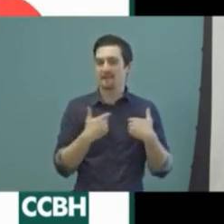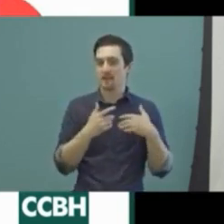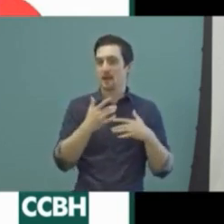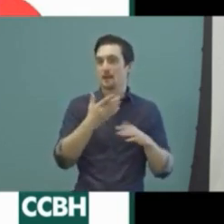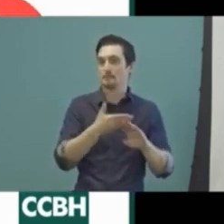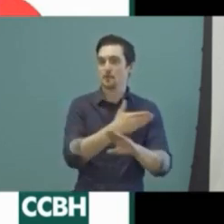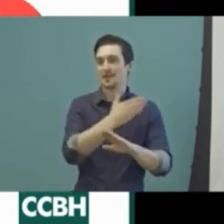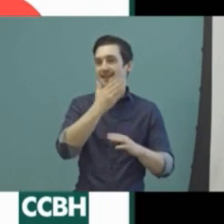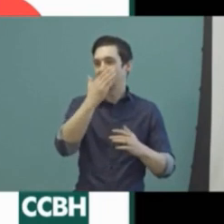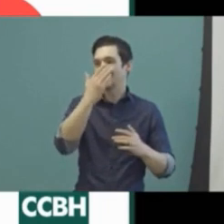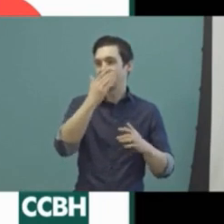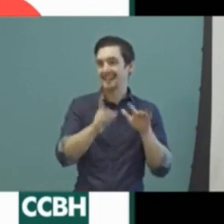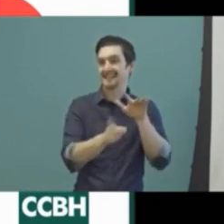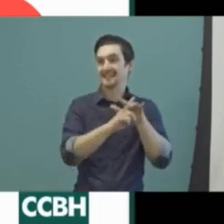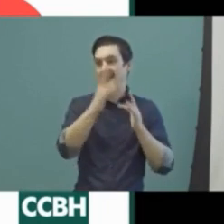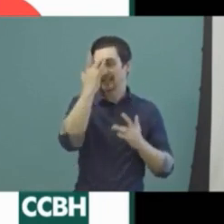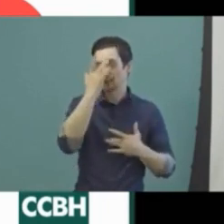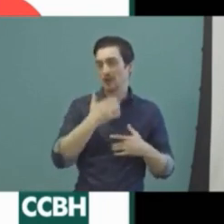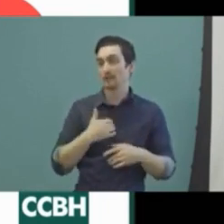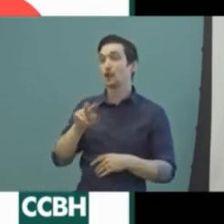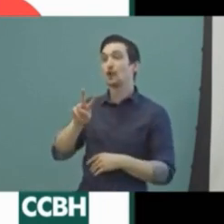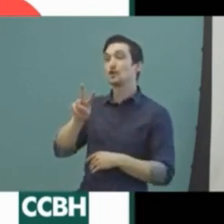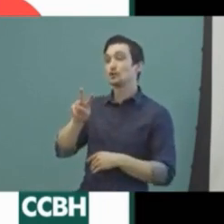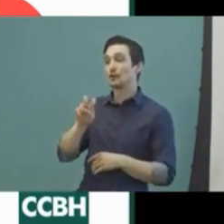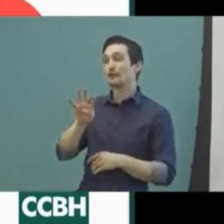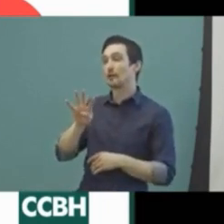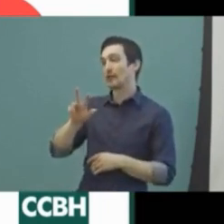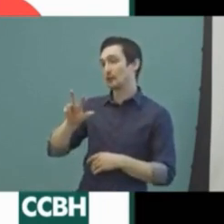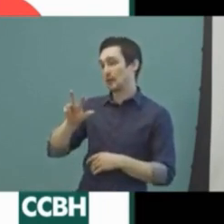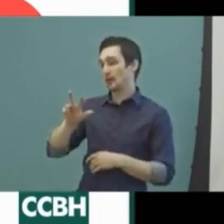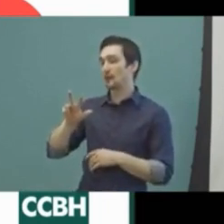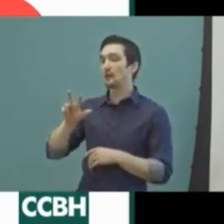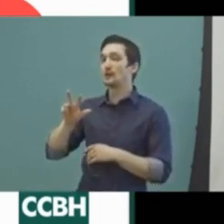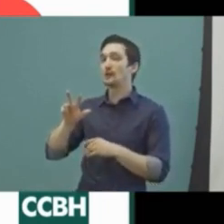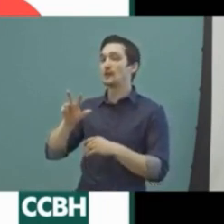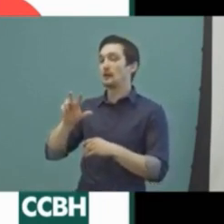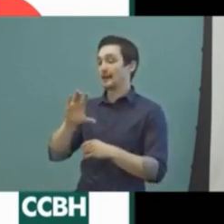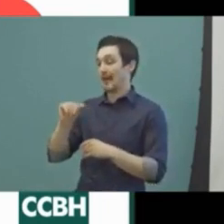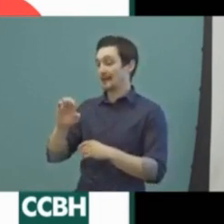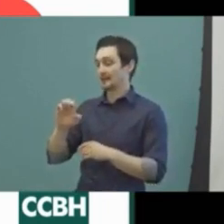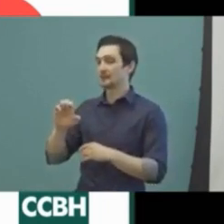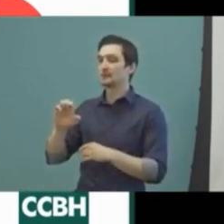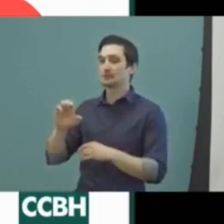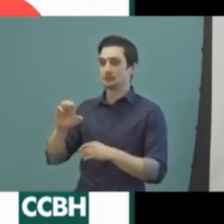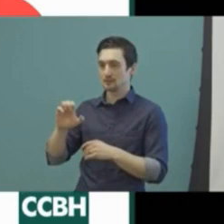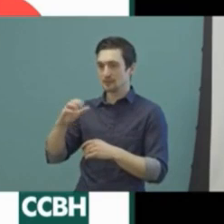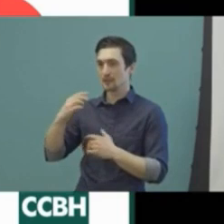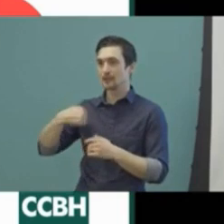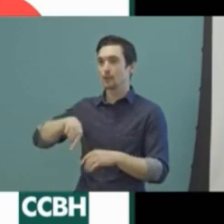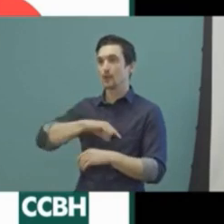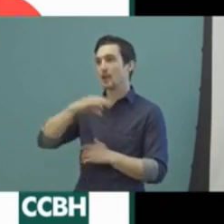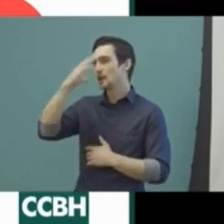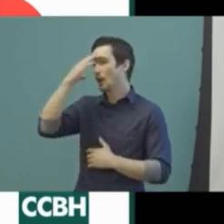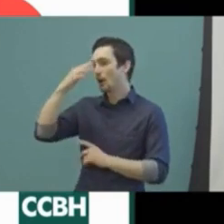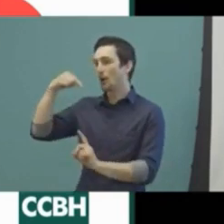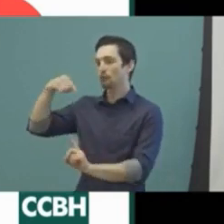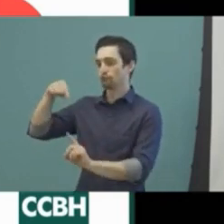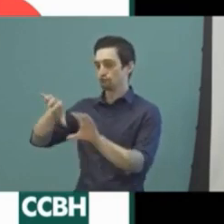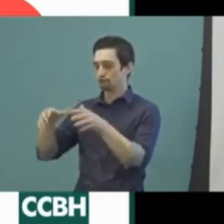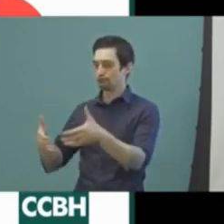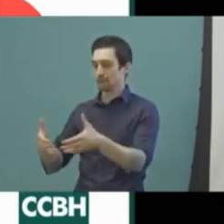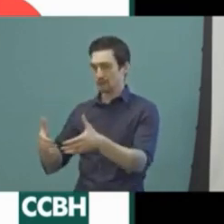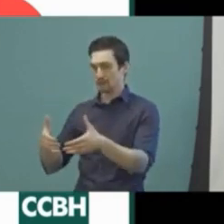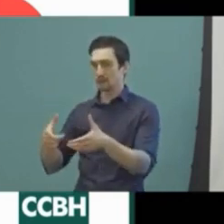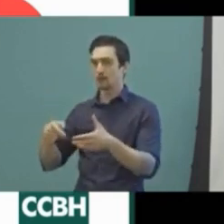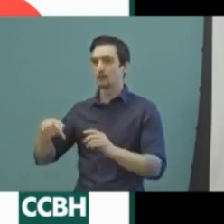workers, we have 243 of the cases that we had to analyze that we know